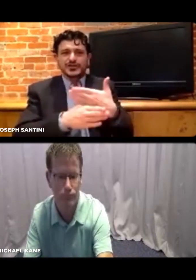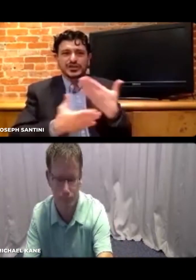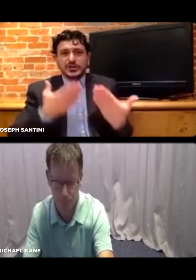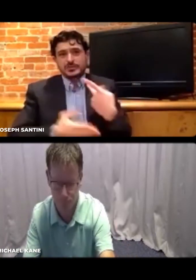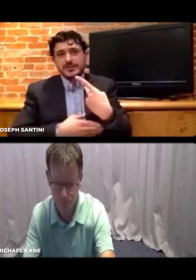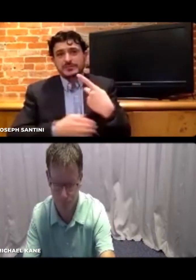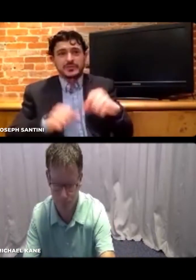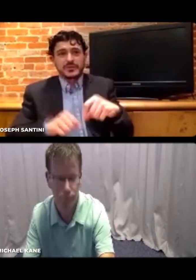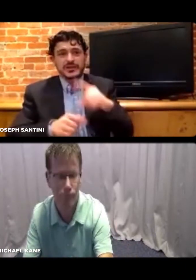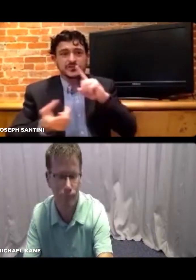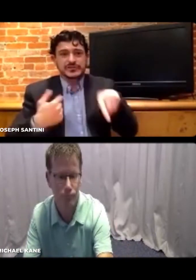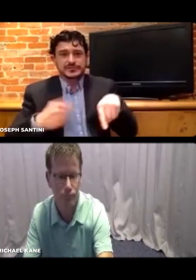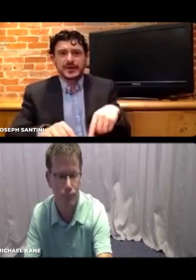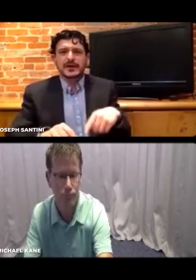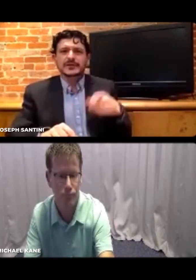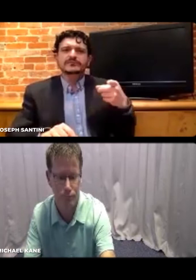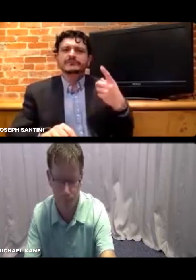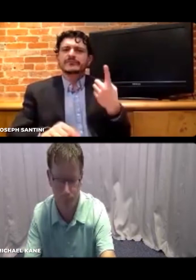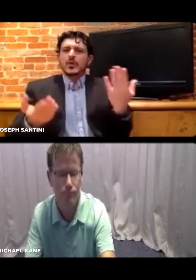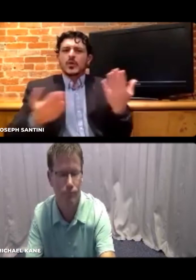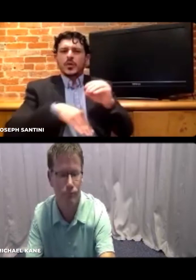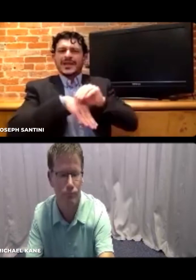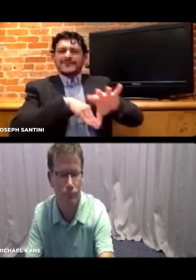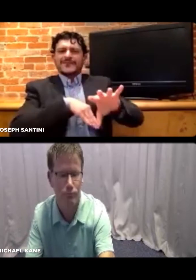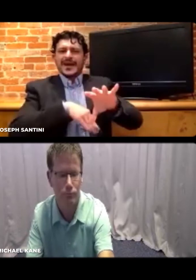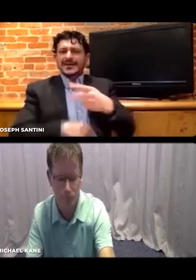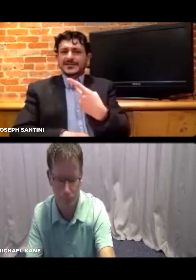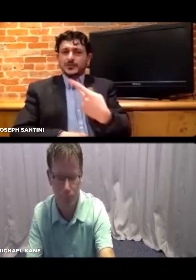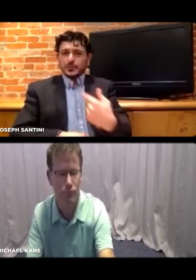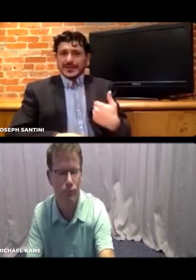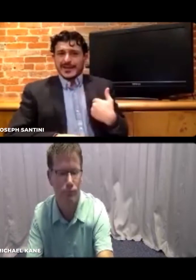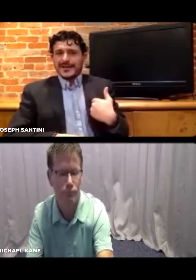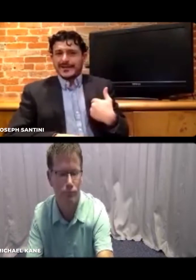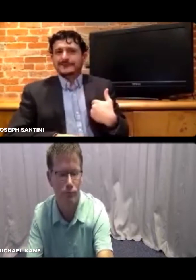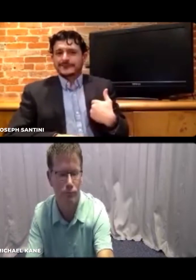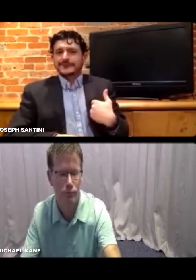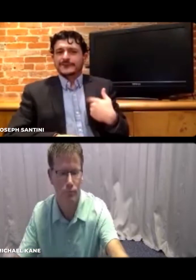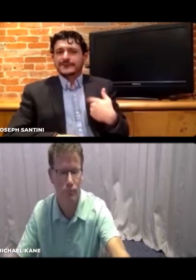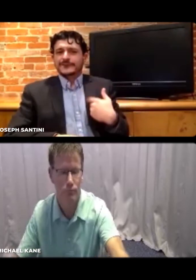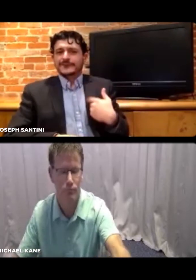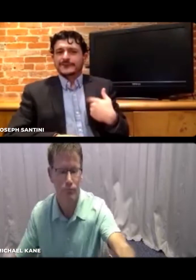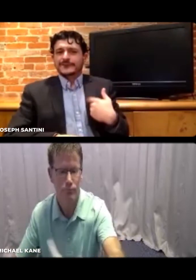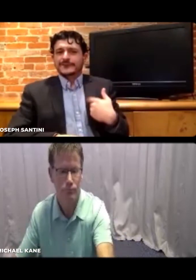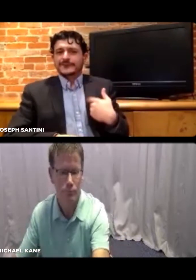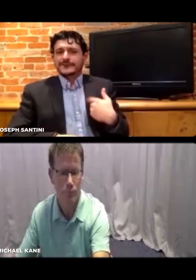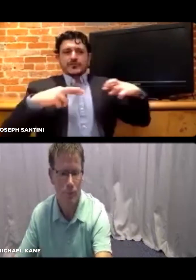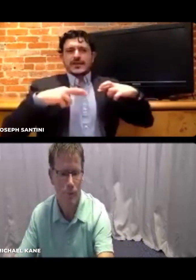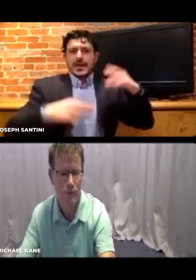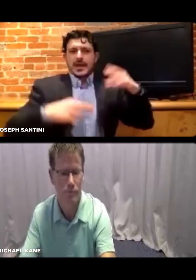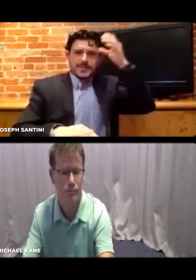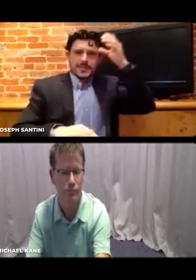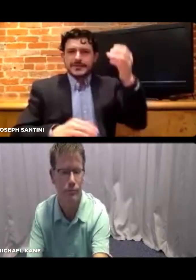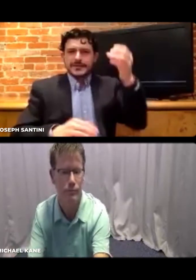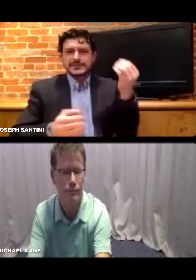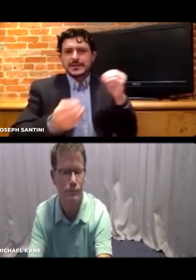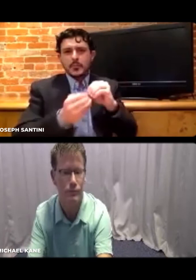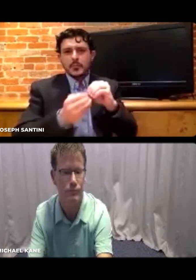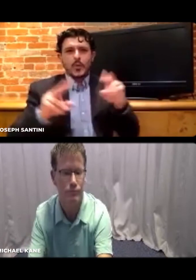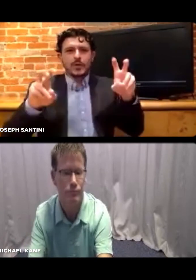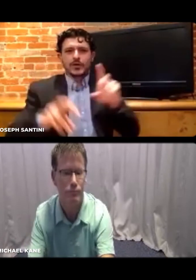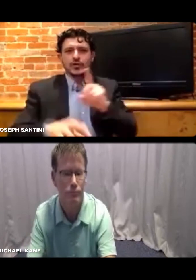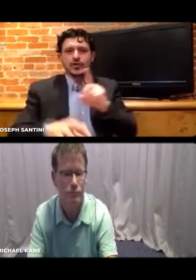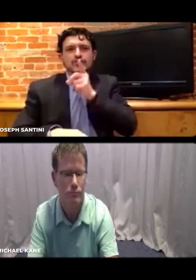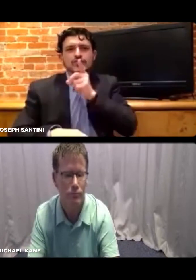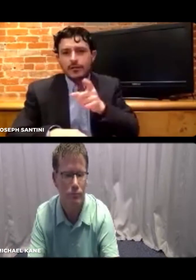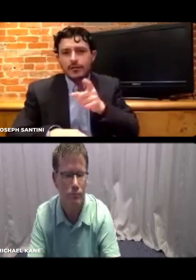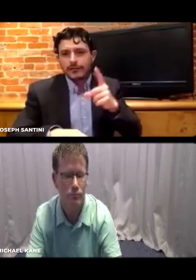respond to this, Mike. What advice would we have to make retirement concepts